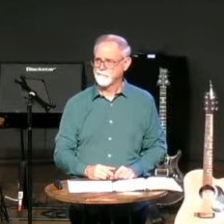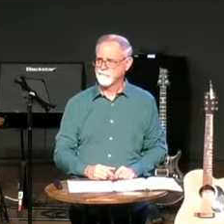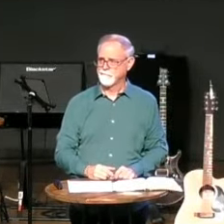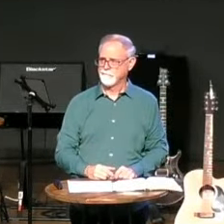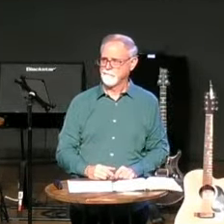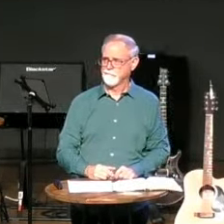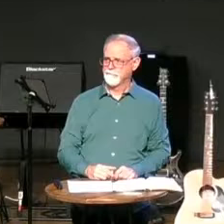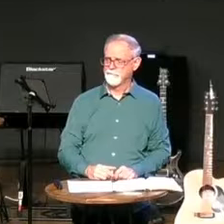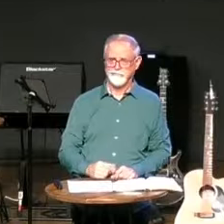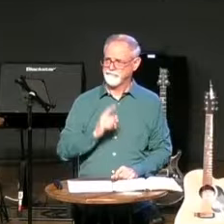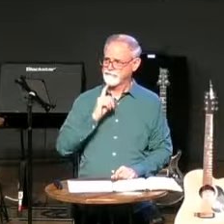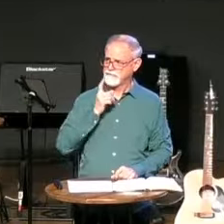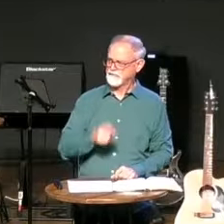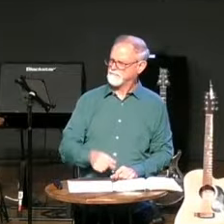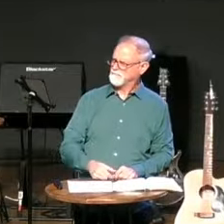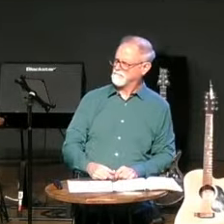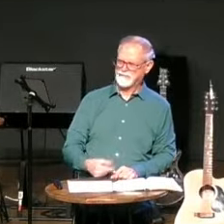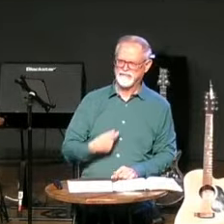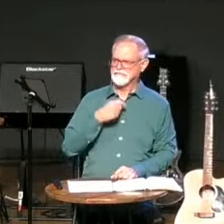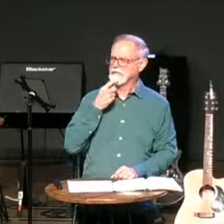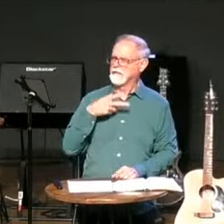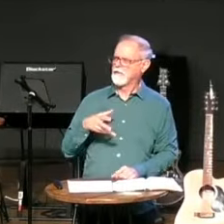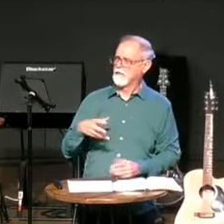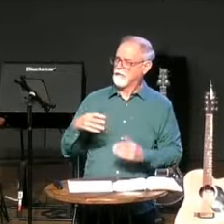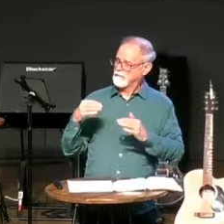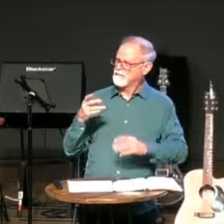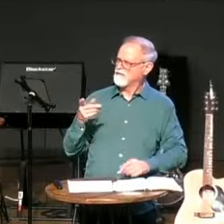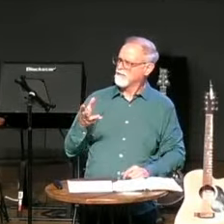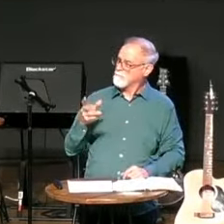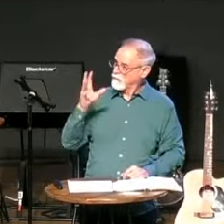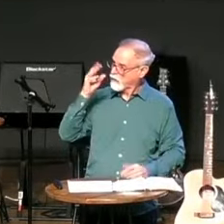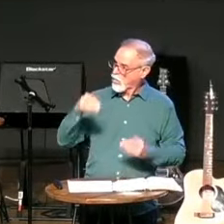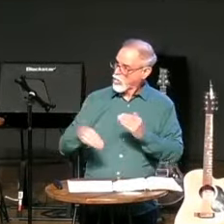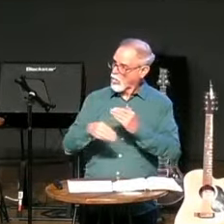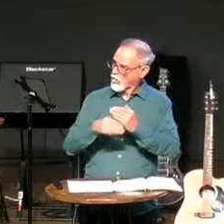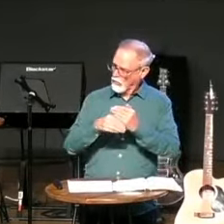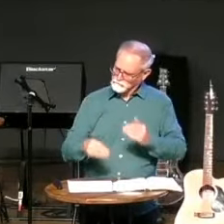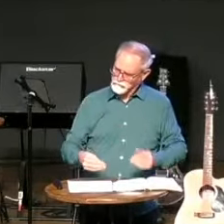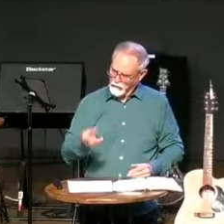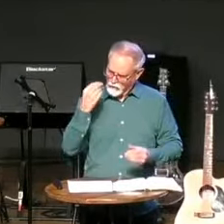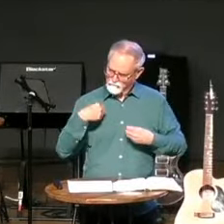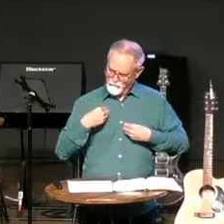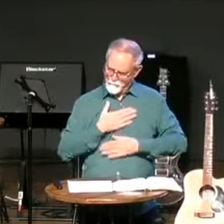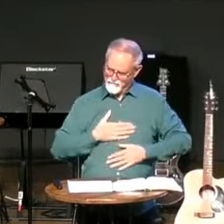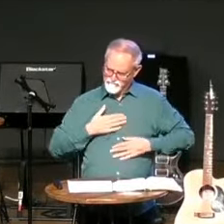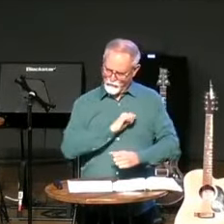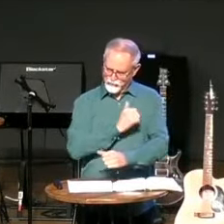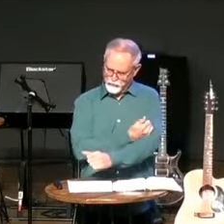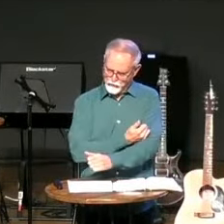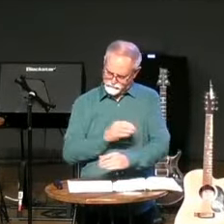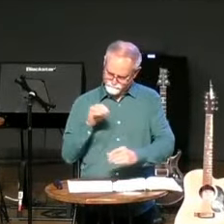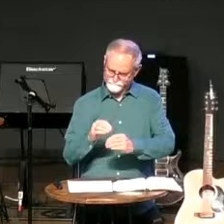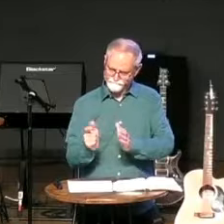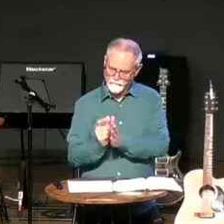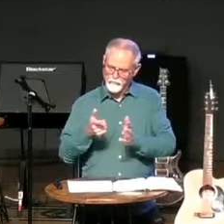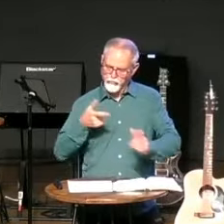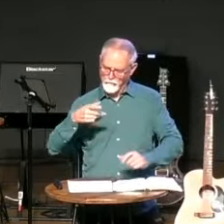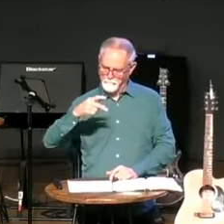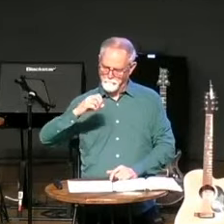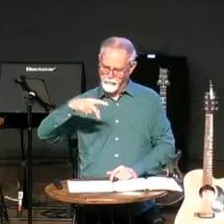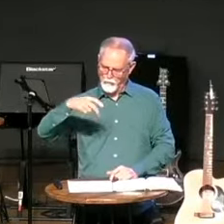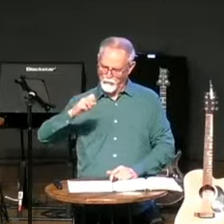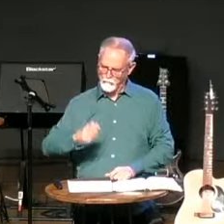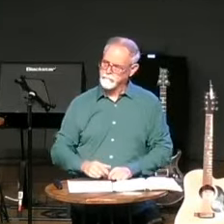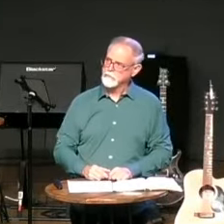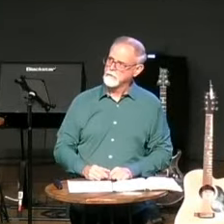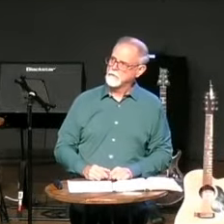had equal authority with the Bible. Now, as an adult, I'm like, oh, really? Equal authority with God's Word? Okay,